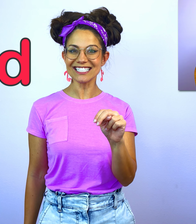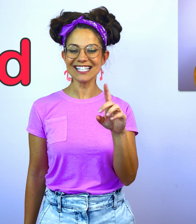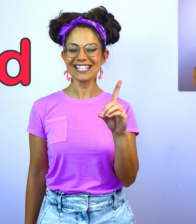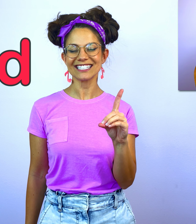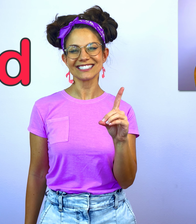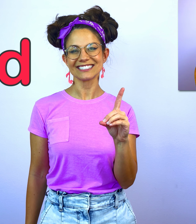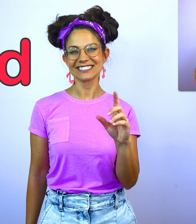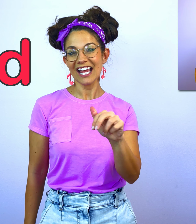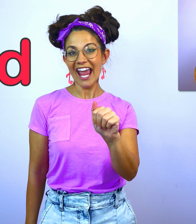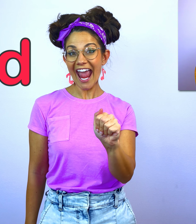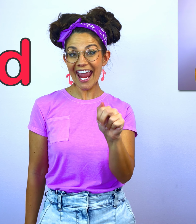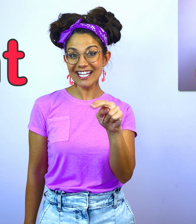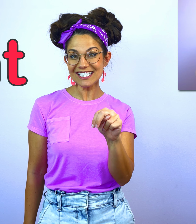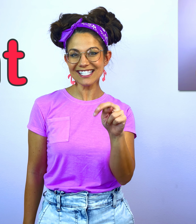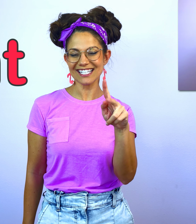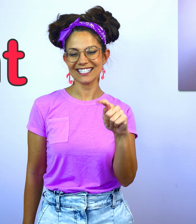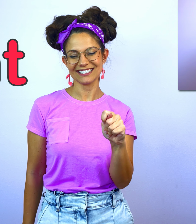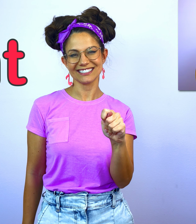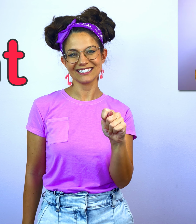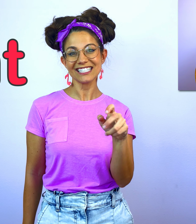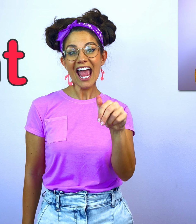and, ant.